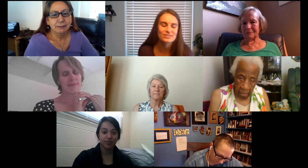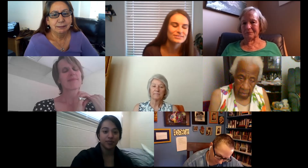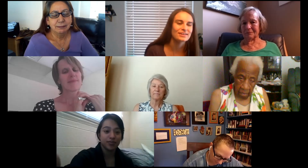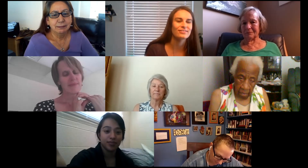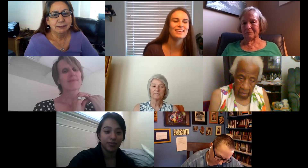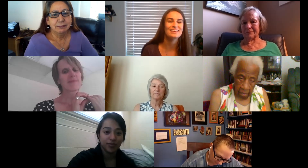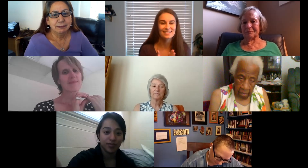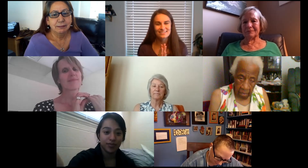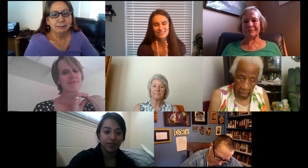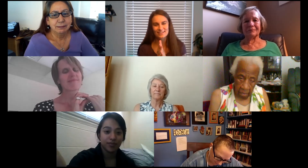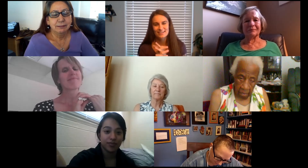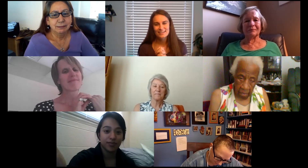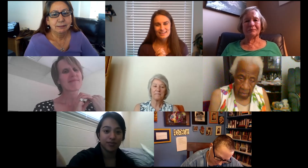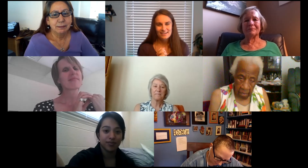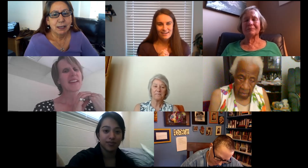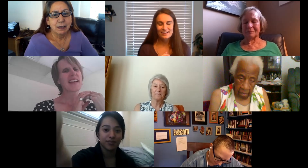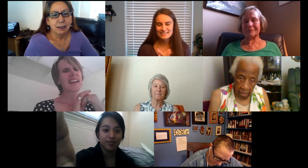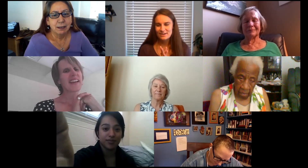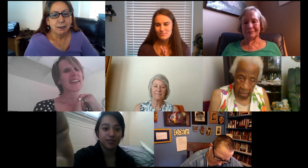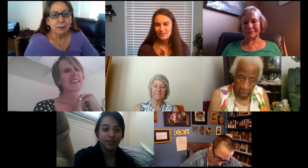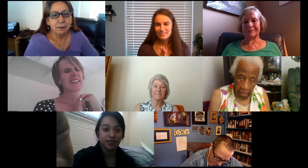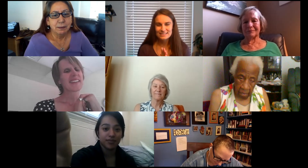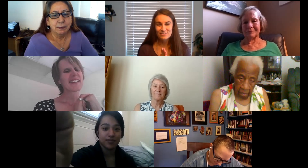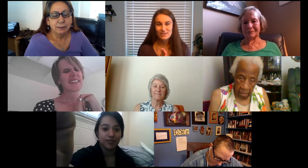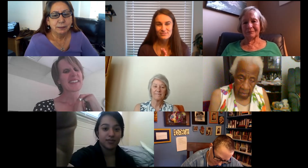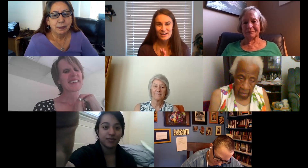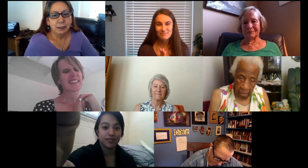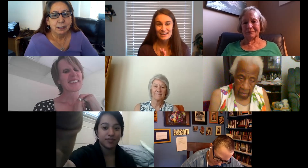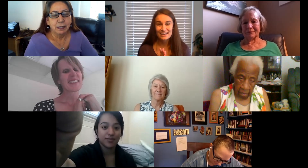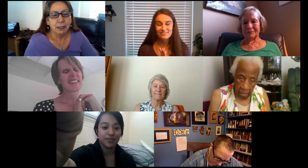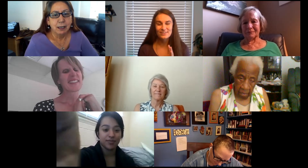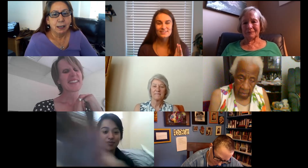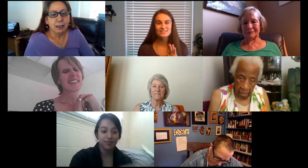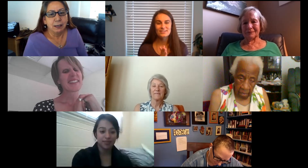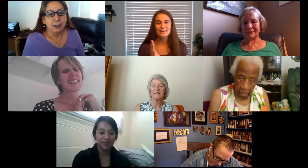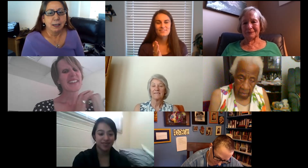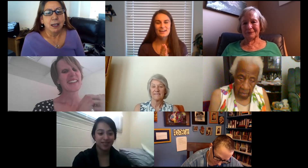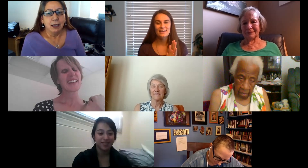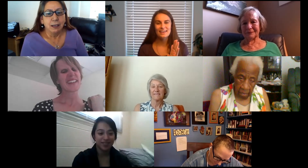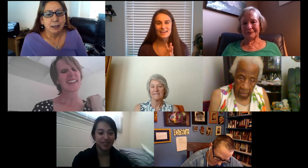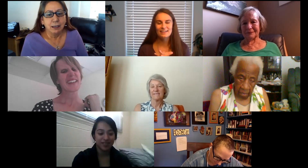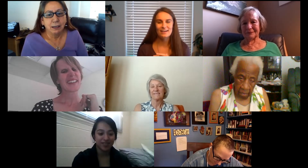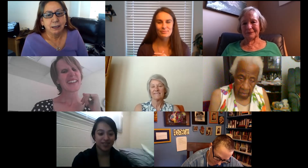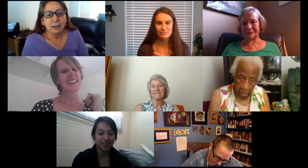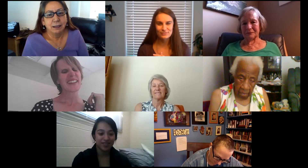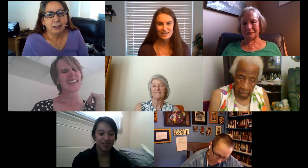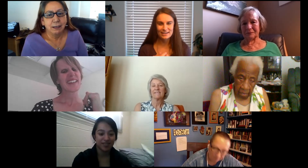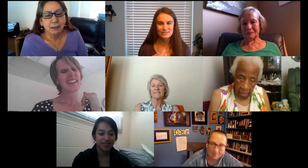too. So thank you. And awesome. Well, thanks everyone for coming to United Friday again. Every Friday at